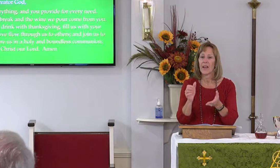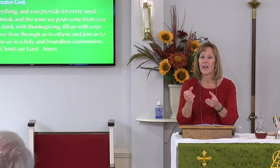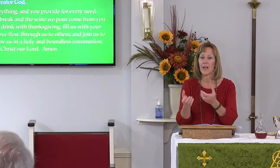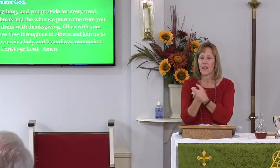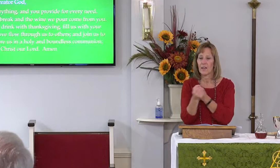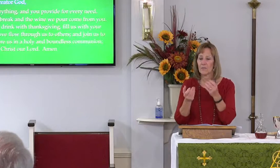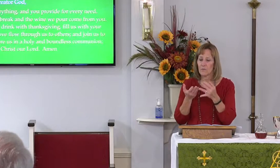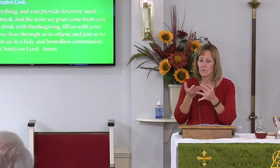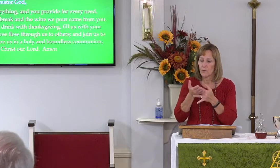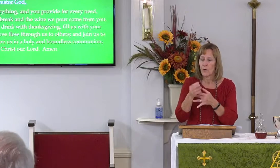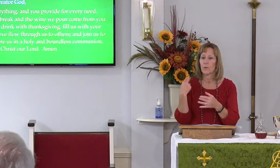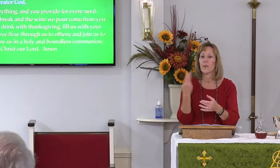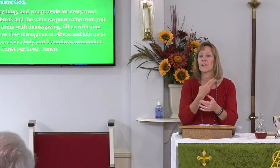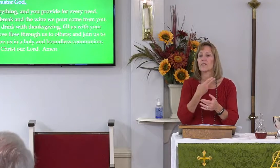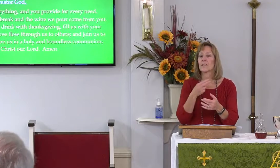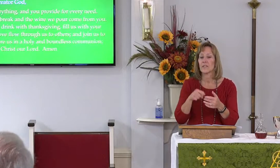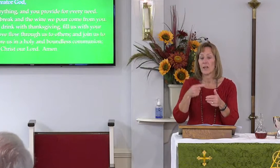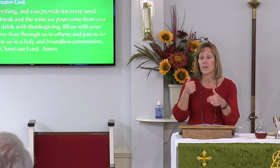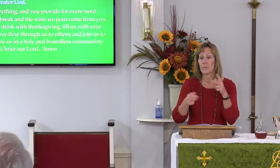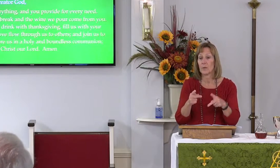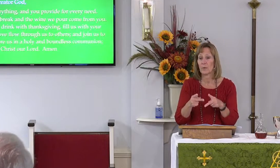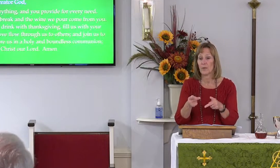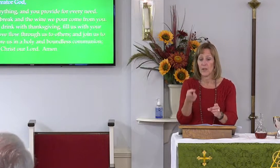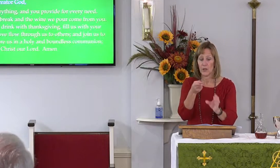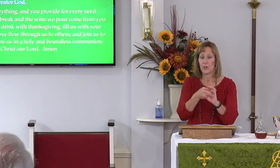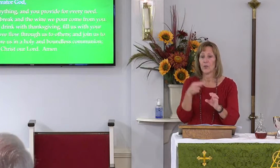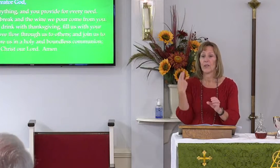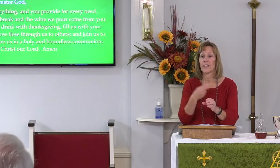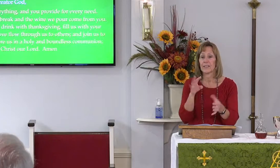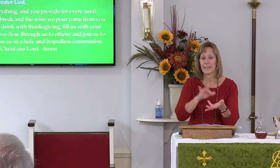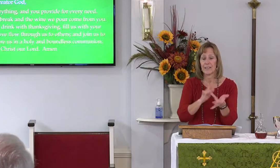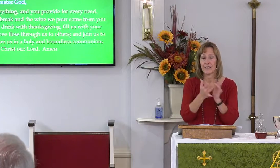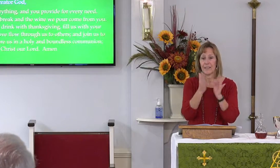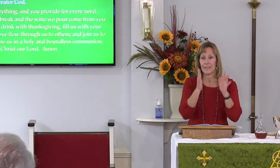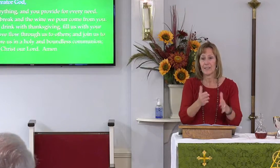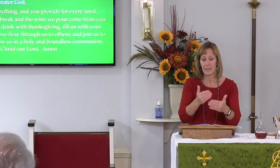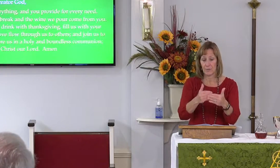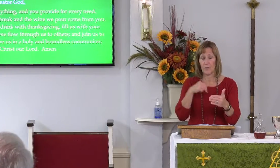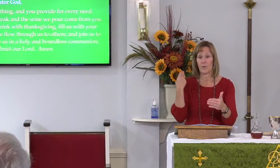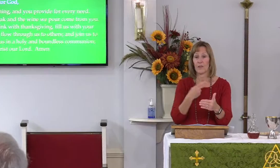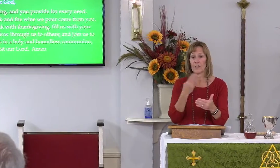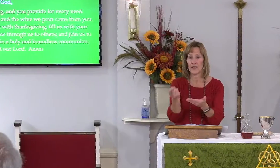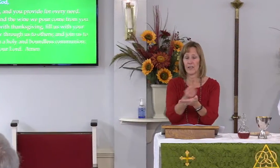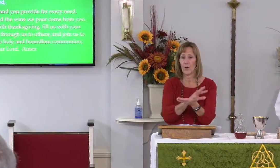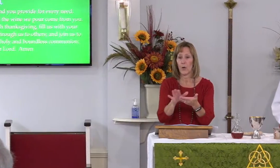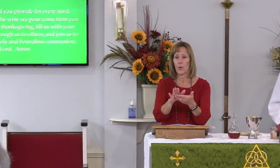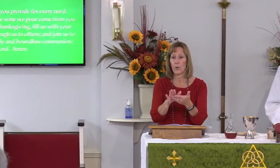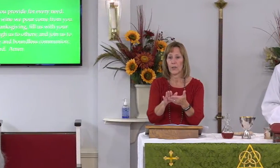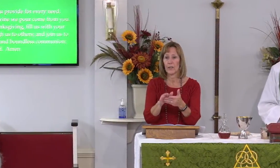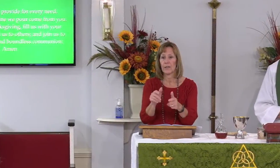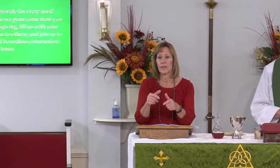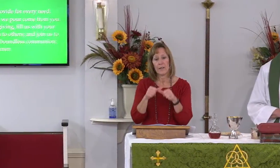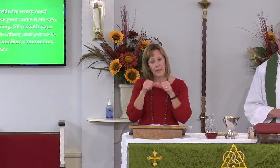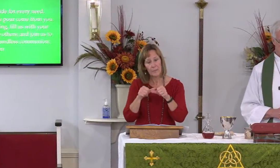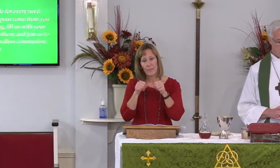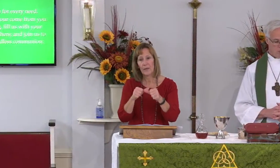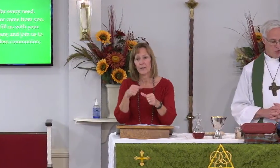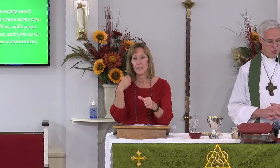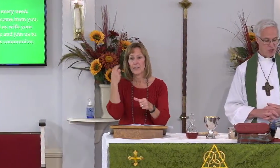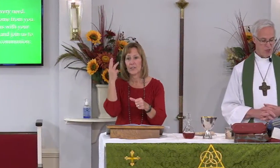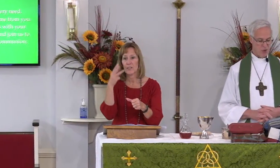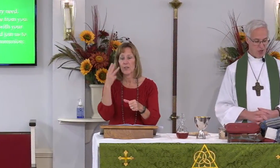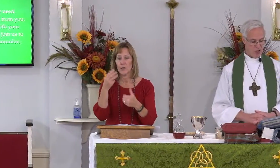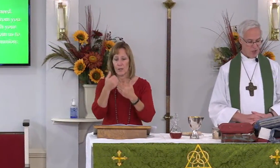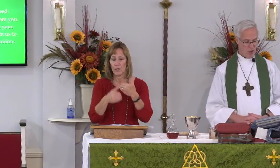flow through us to others and join us to the saints before us in a holy and boundless communion.